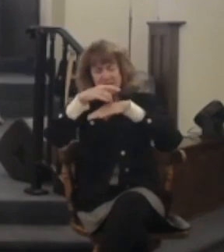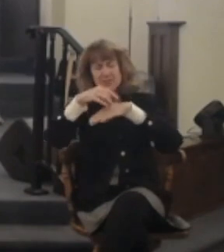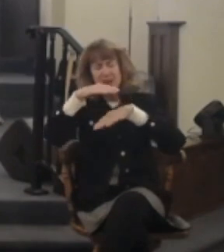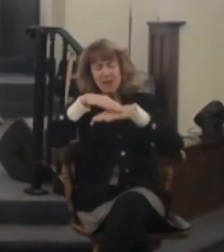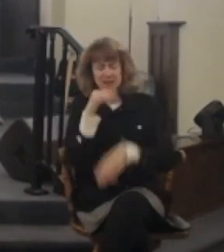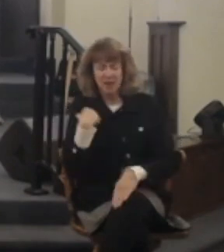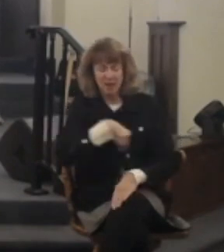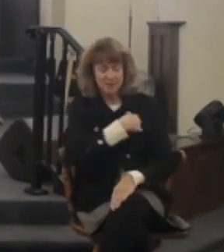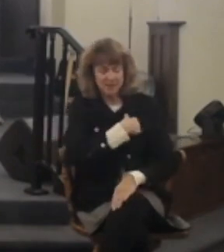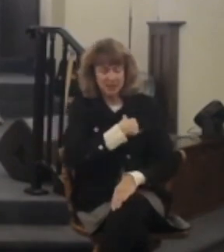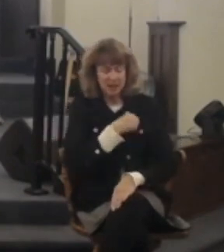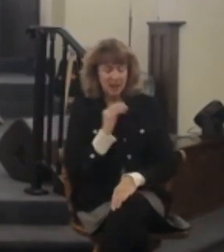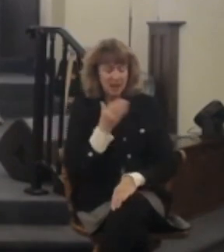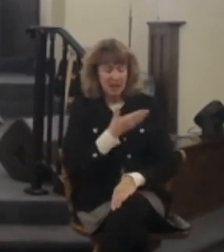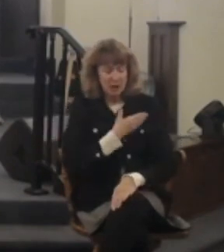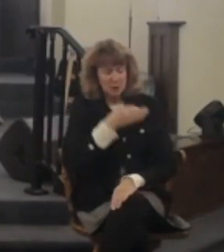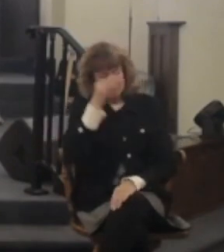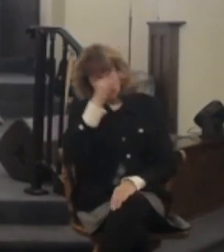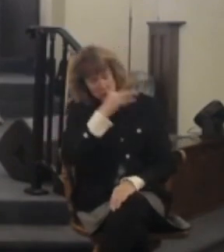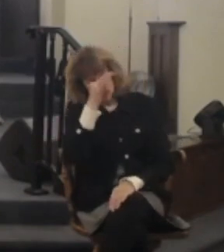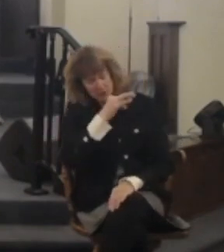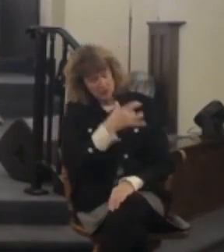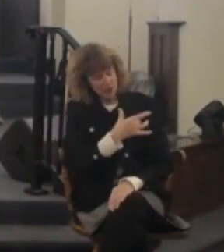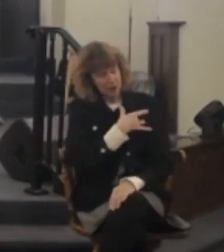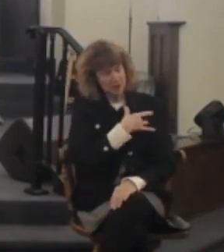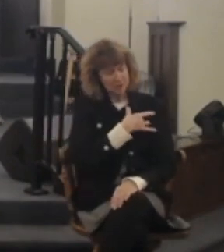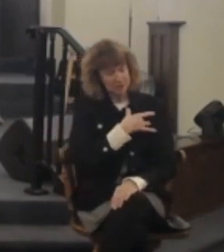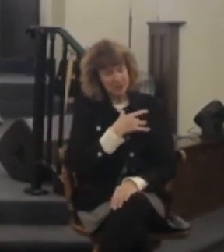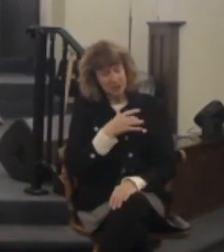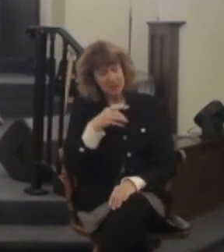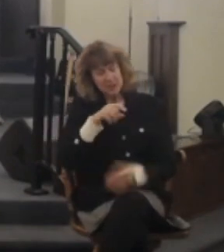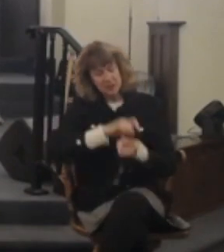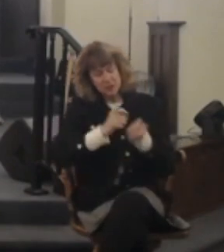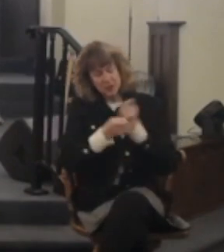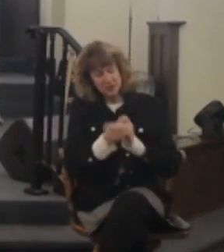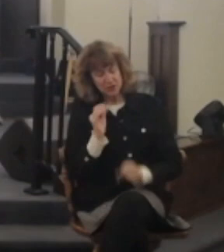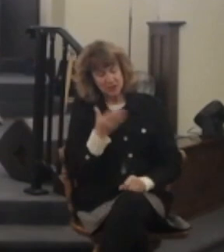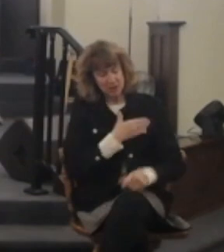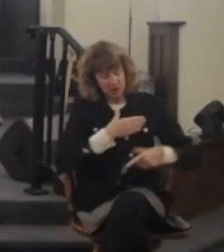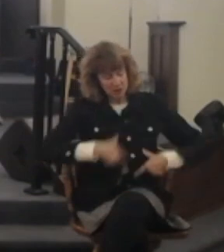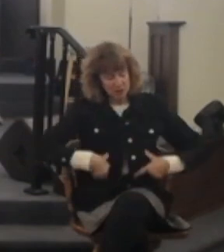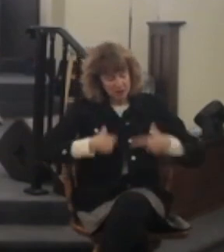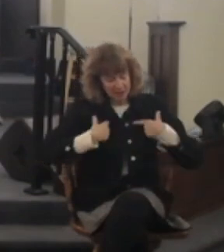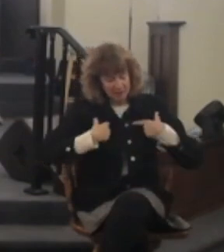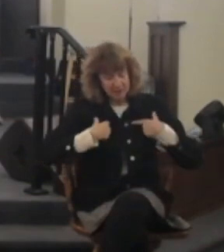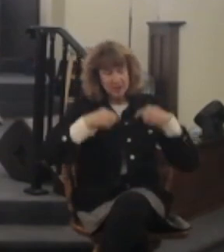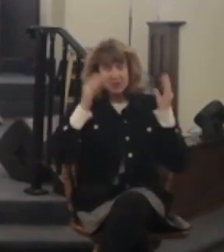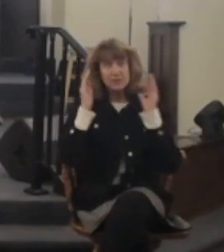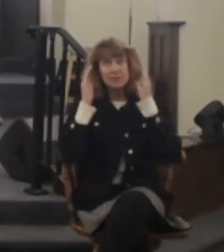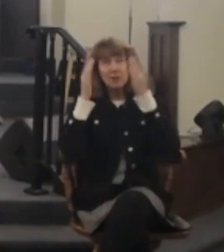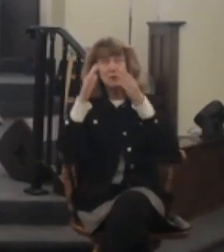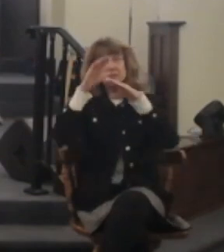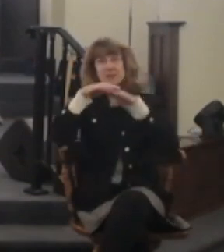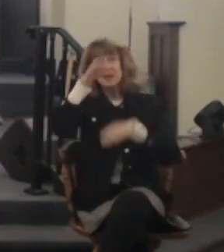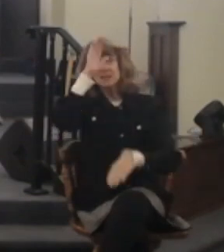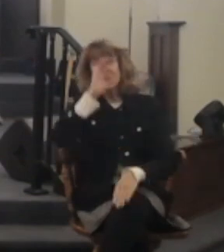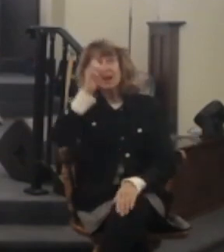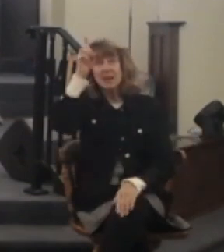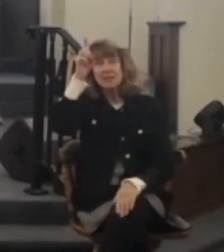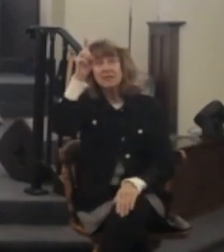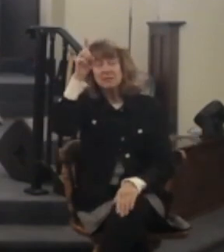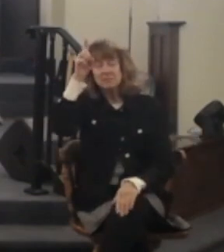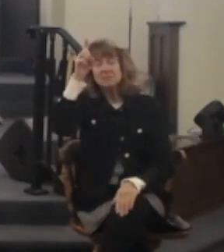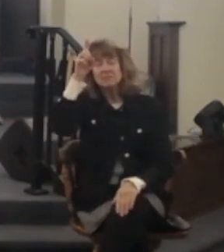darkened. Professing to be wise, they became fools and changed the glory of the incorruptible God into an image made like the corruptible